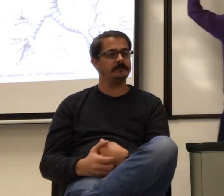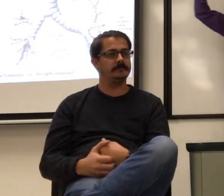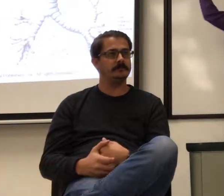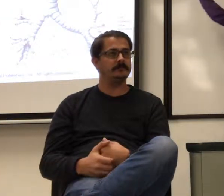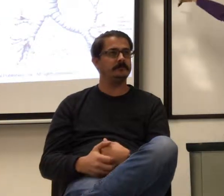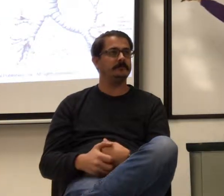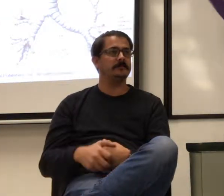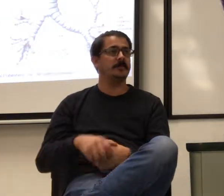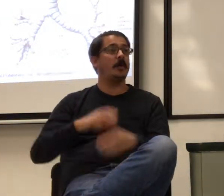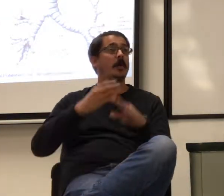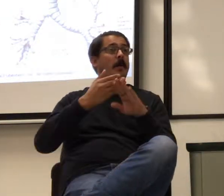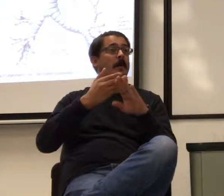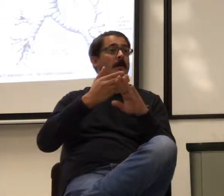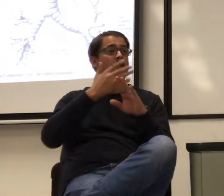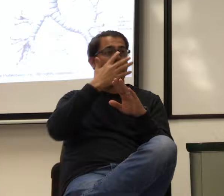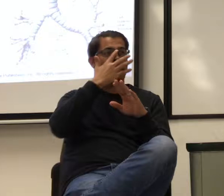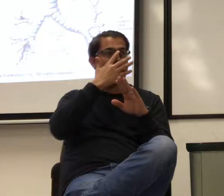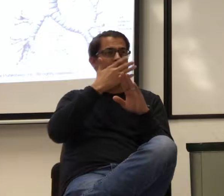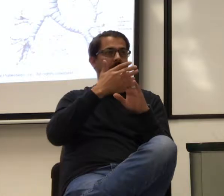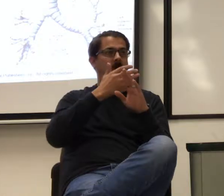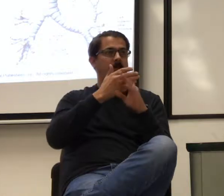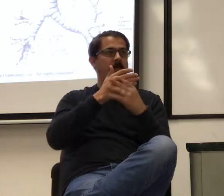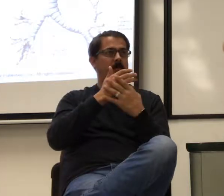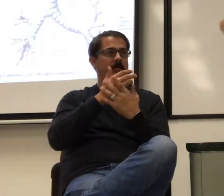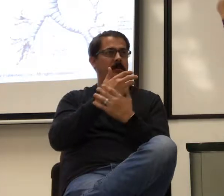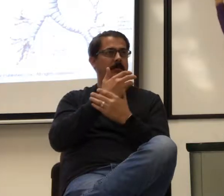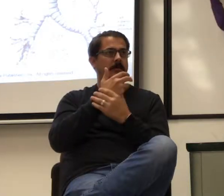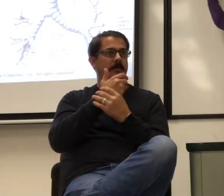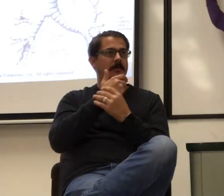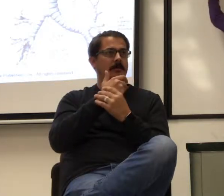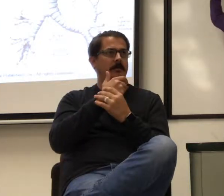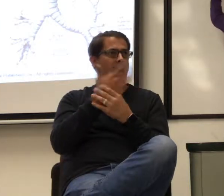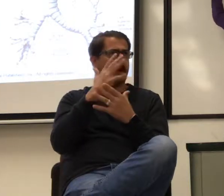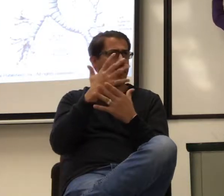Division 0, before it divides, that's the trachea.